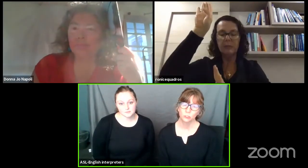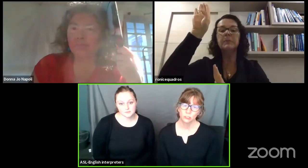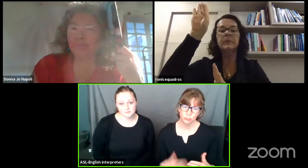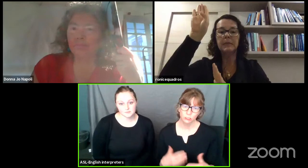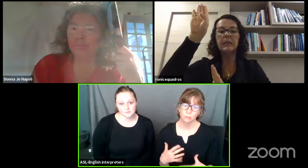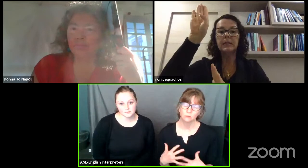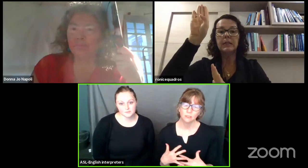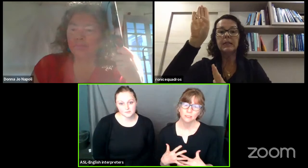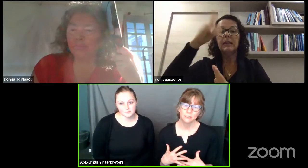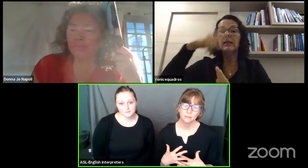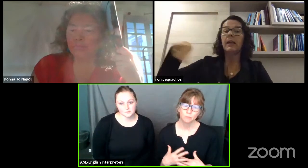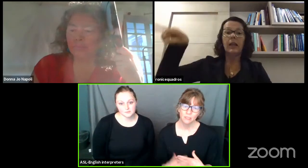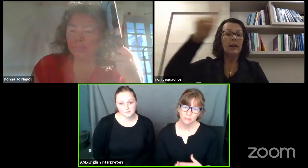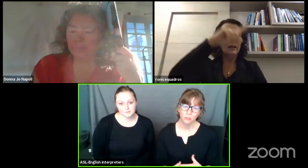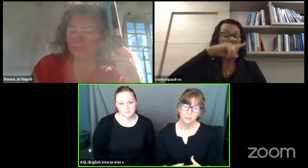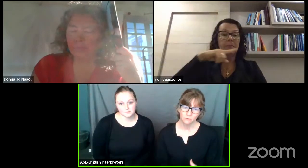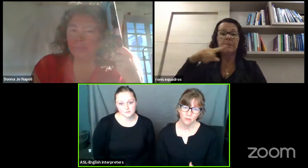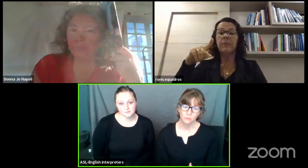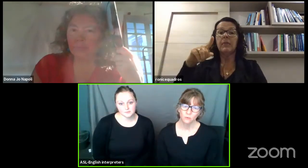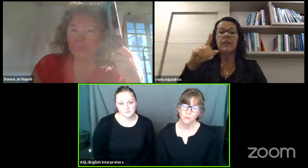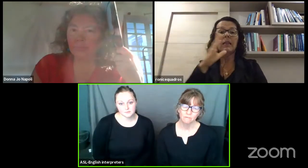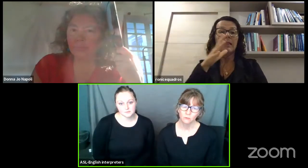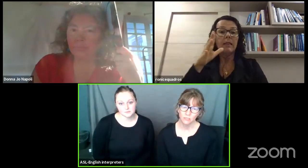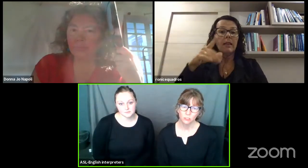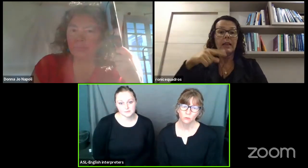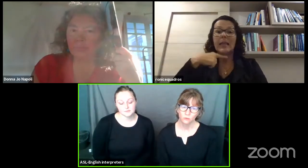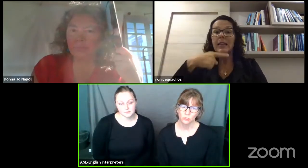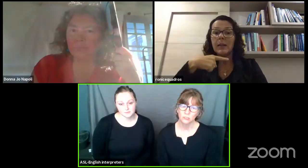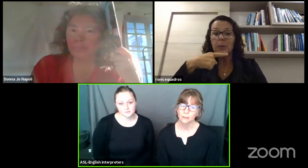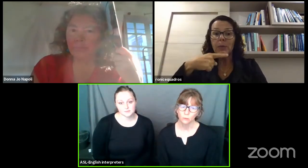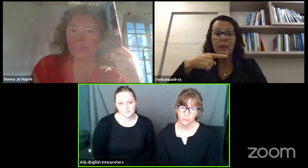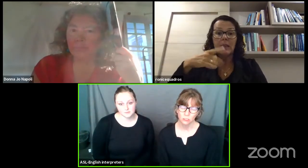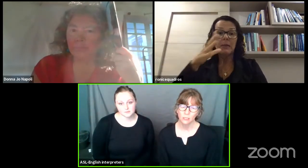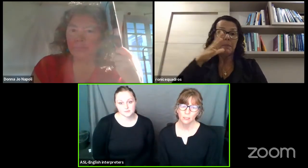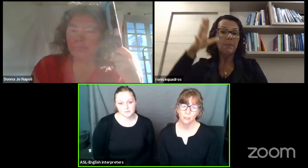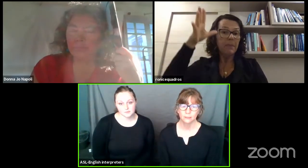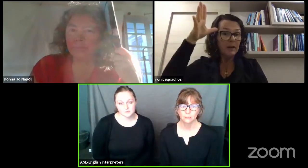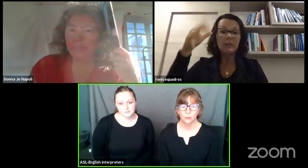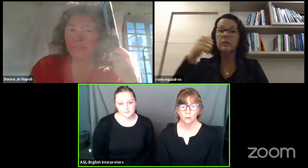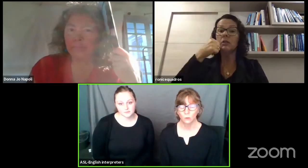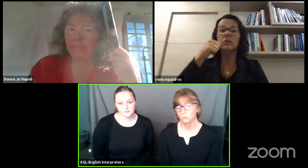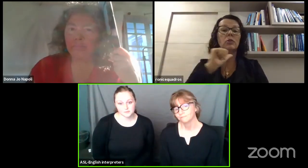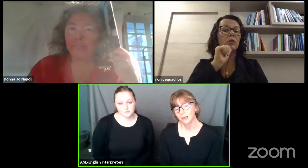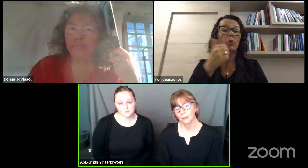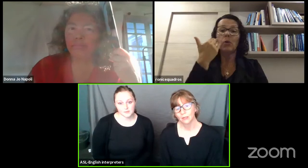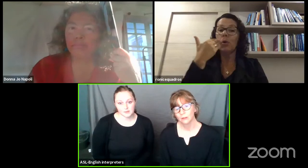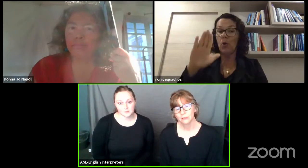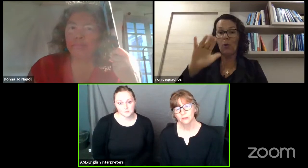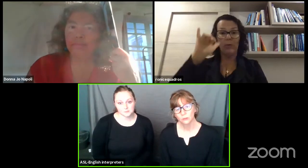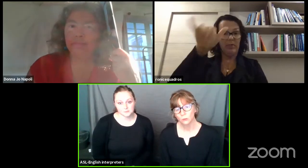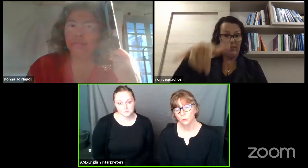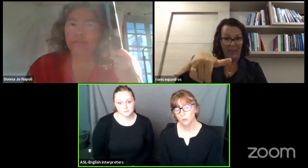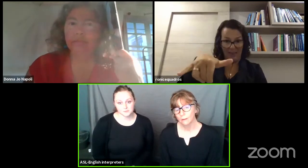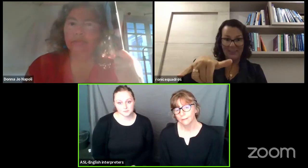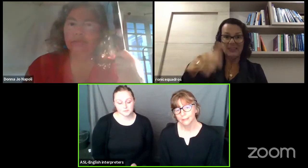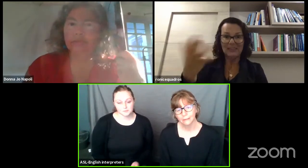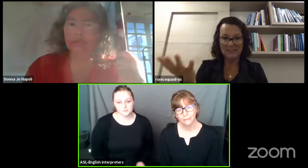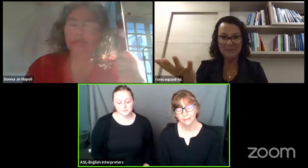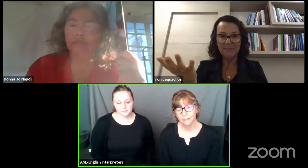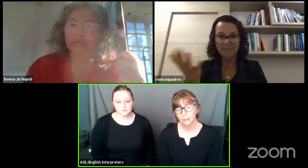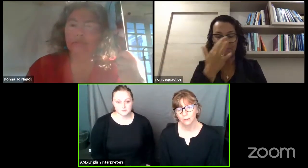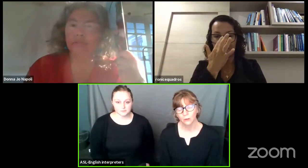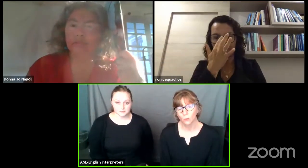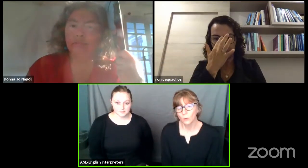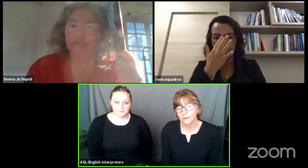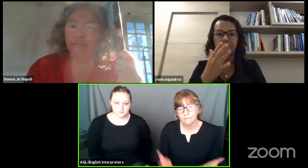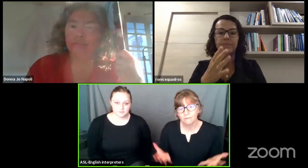language structure is based on and develops from that foundational first language. And so parents who are